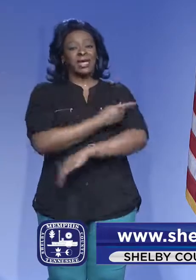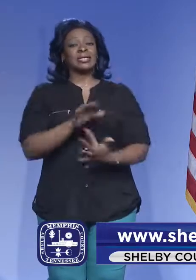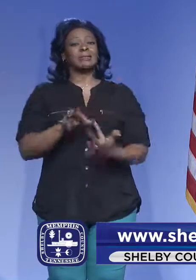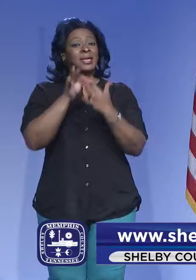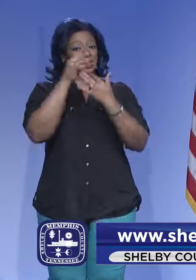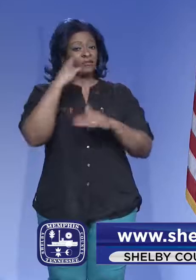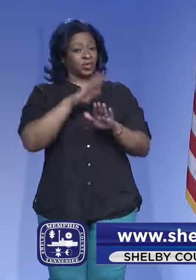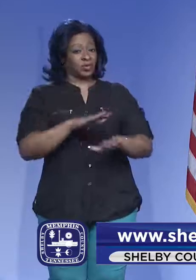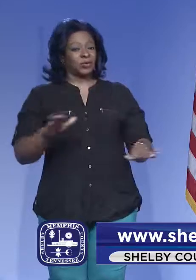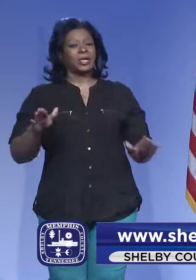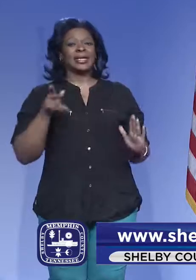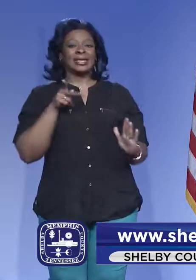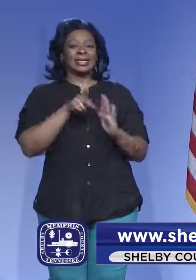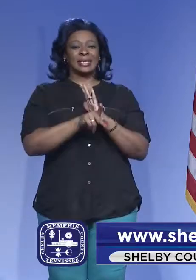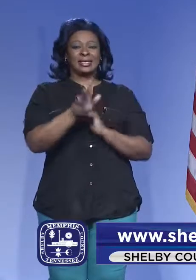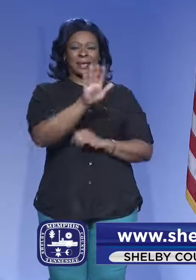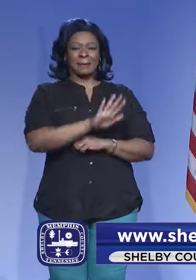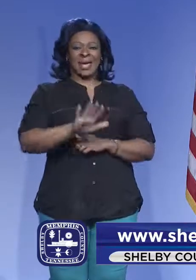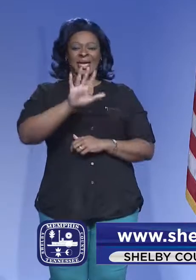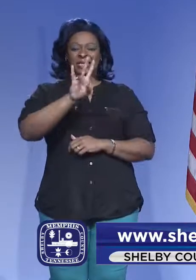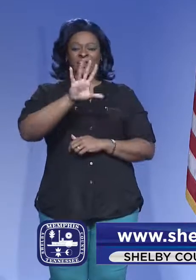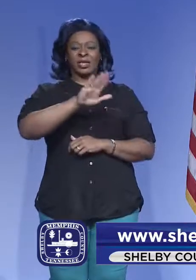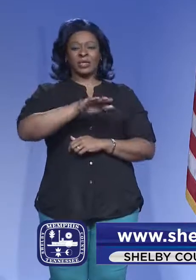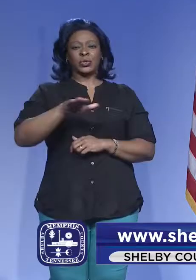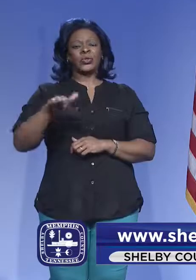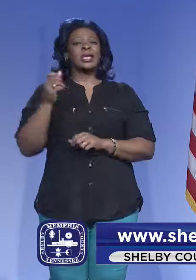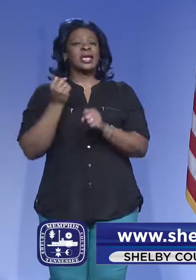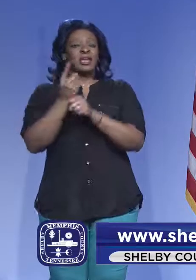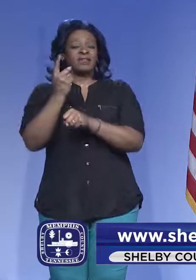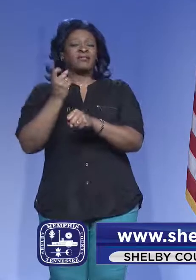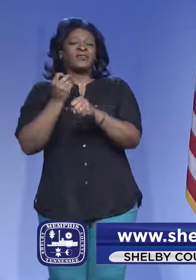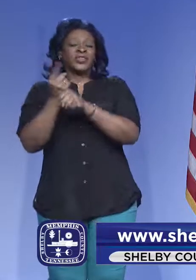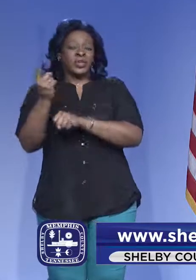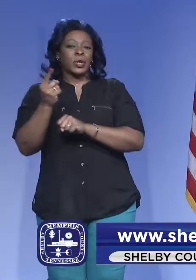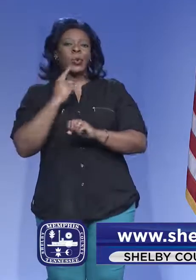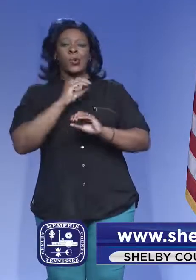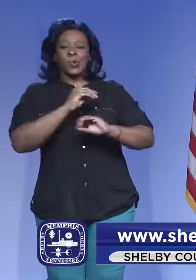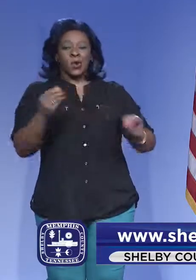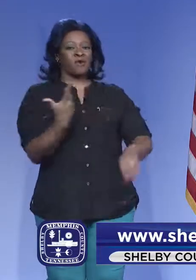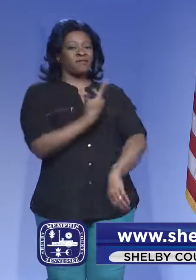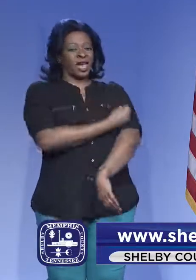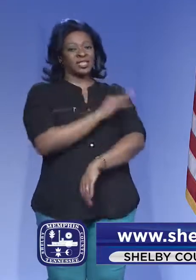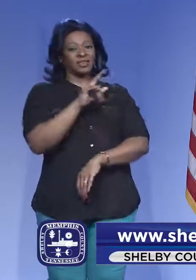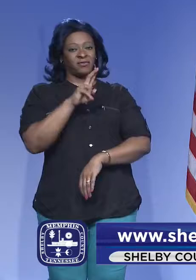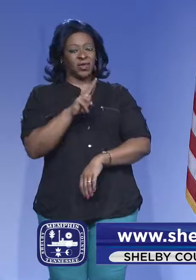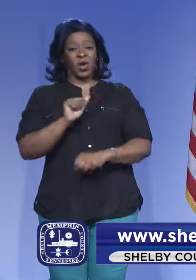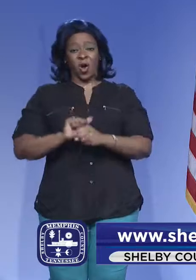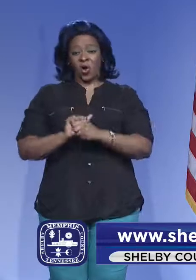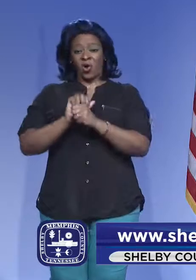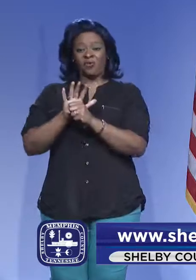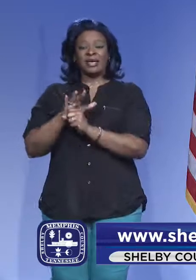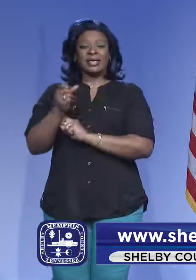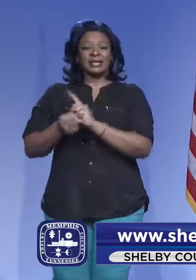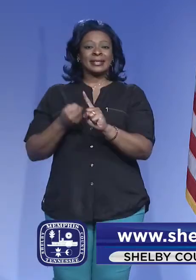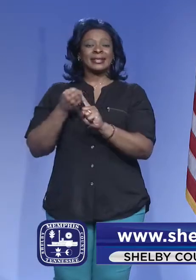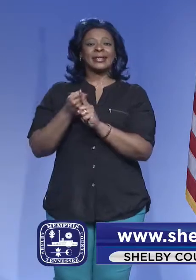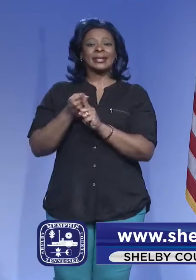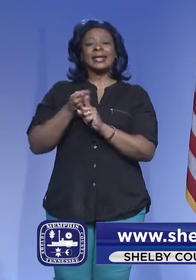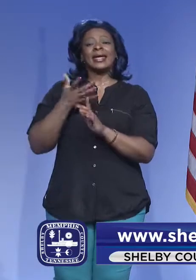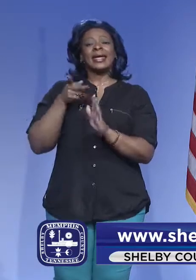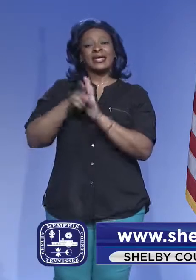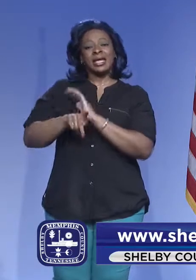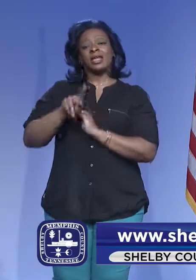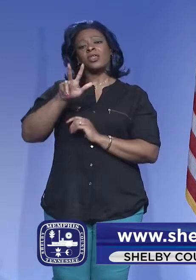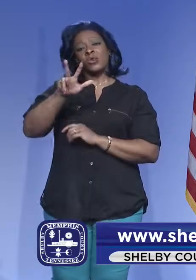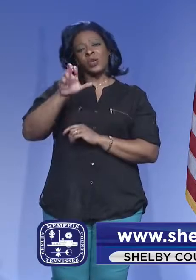children, kills about 75 children every year in an average year. COVID has killed 306 children